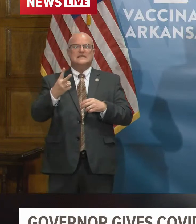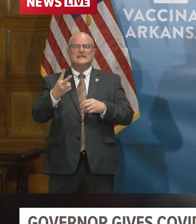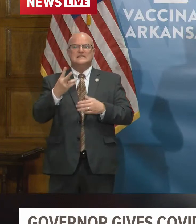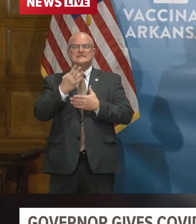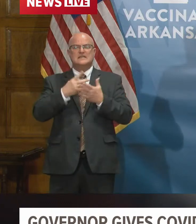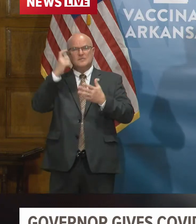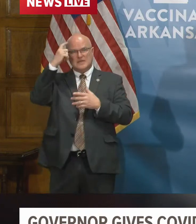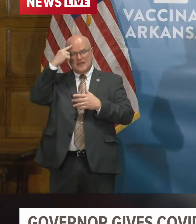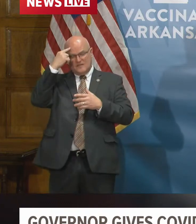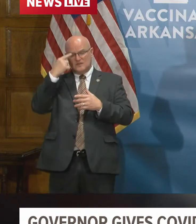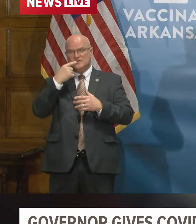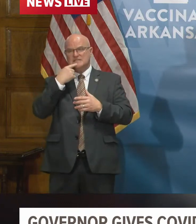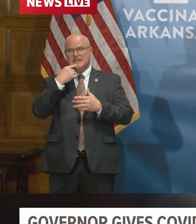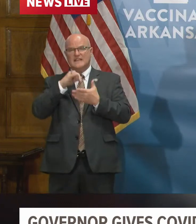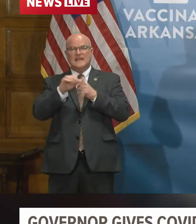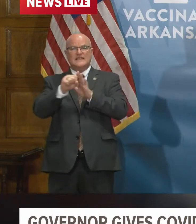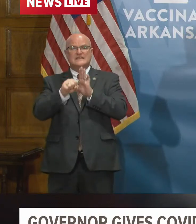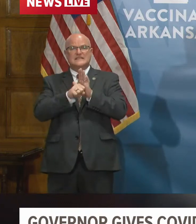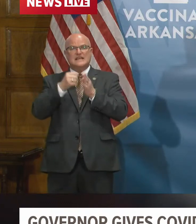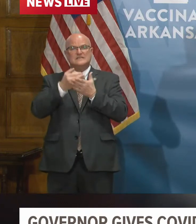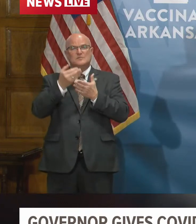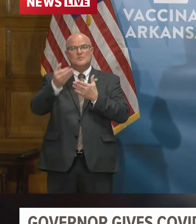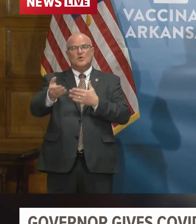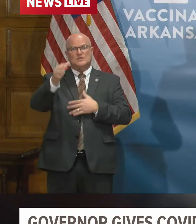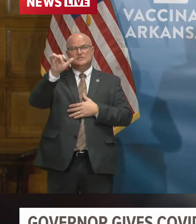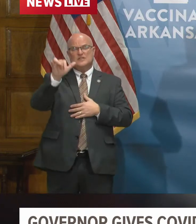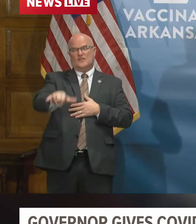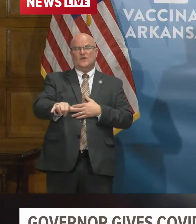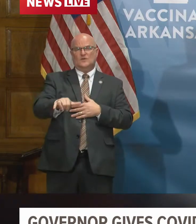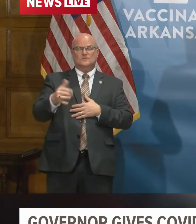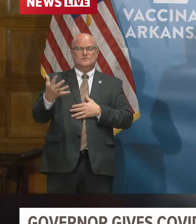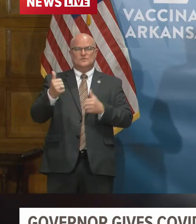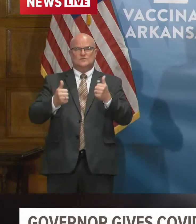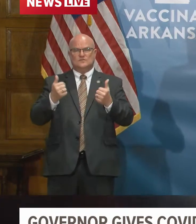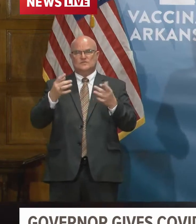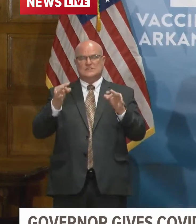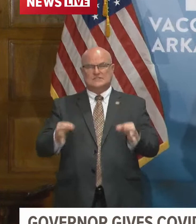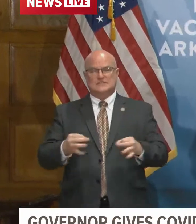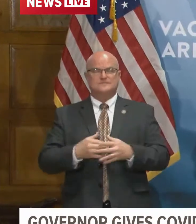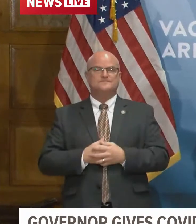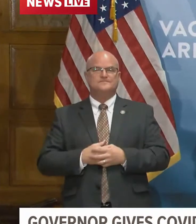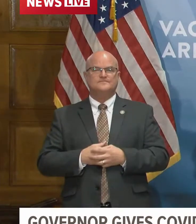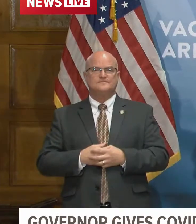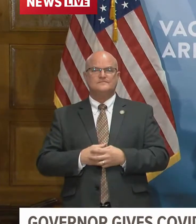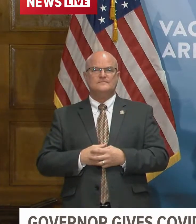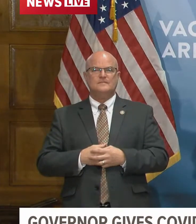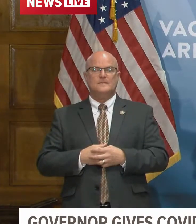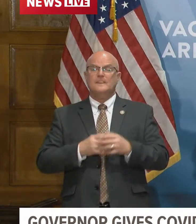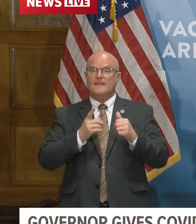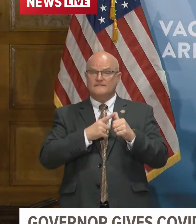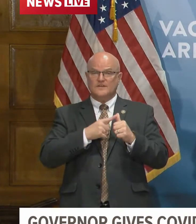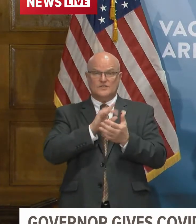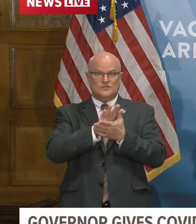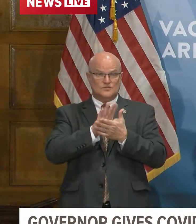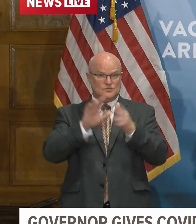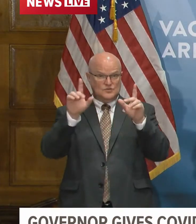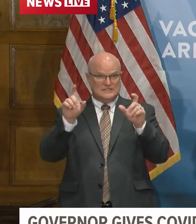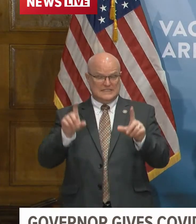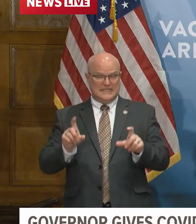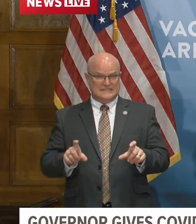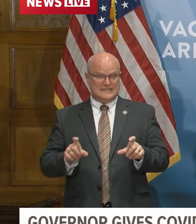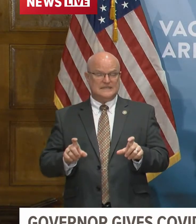to have the power to purchase those. Comment on that, please. Yes, first on the school